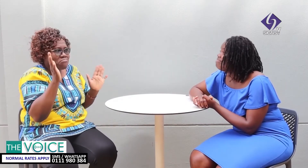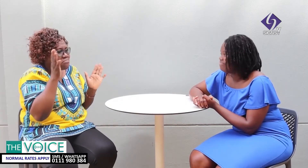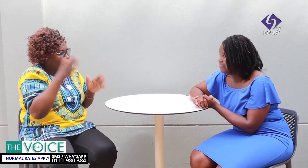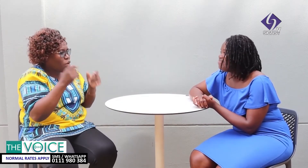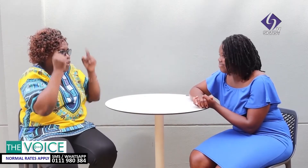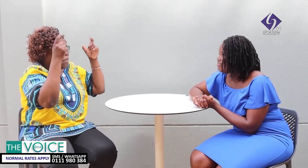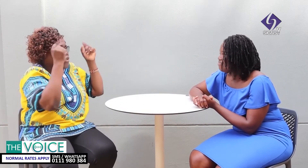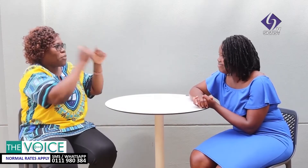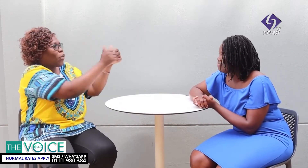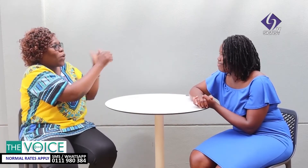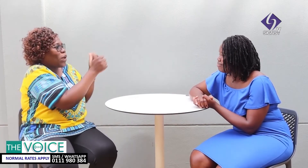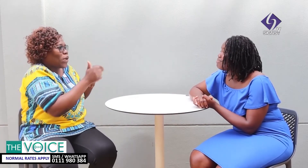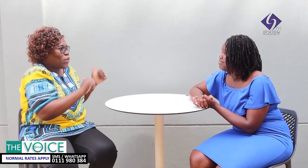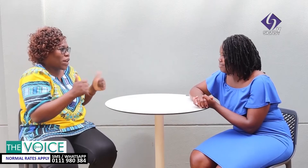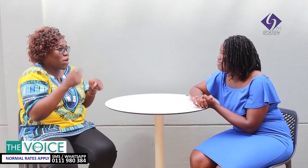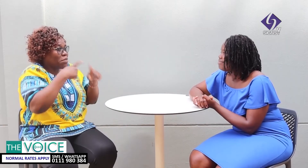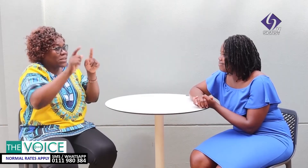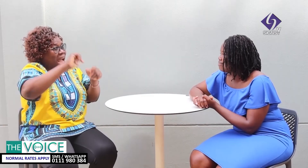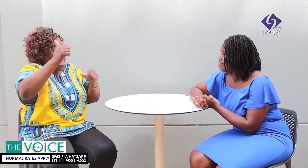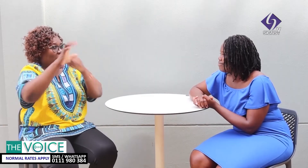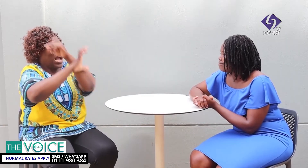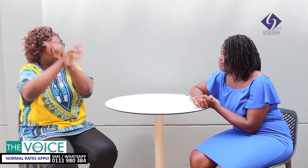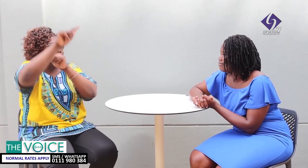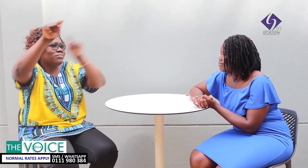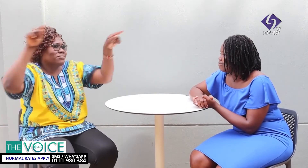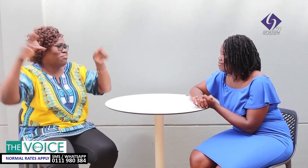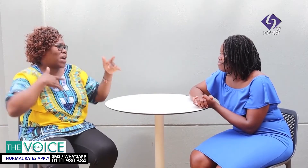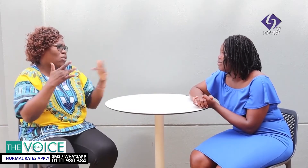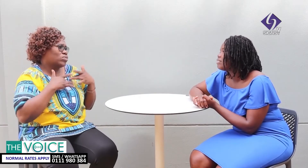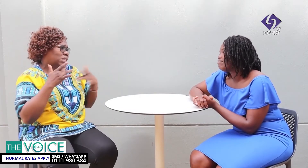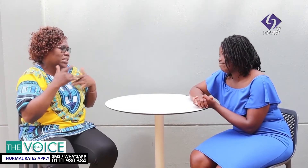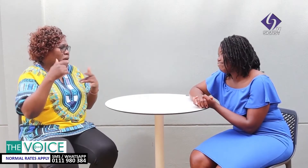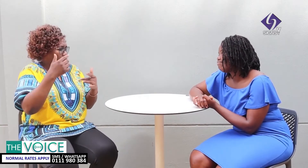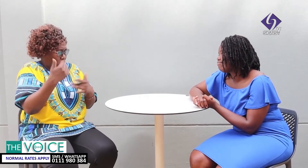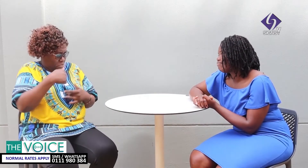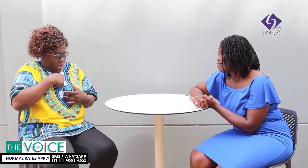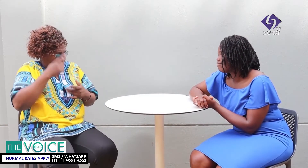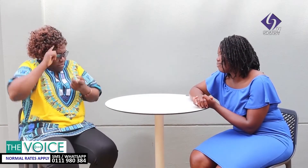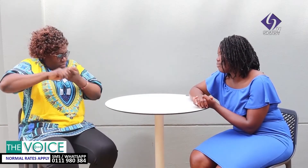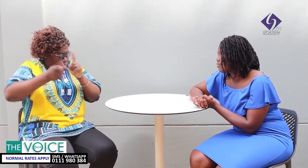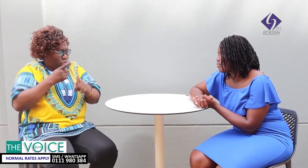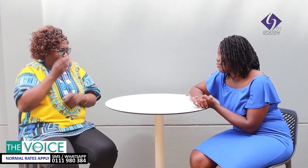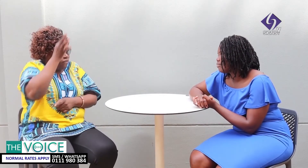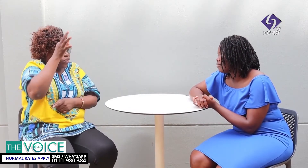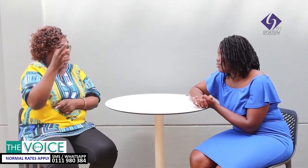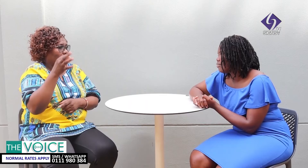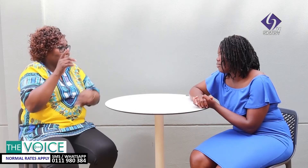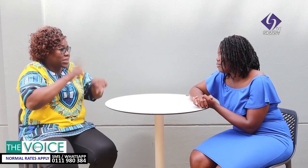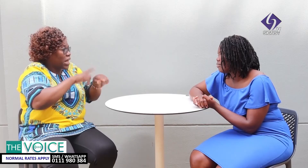everything planned and everything well, but we also have to share these concerns. And if there's any speculations anyone has